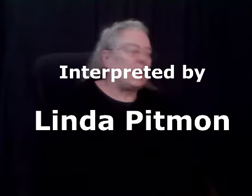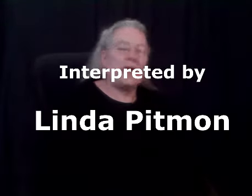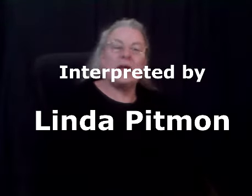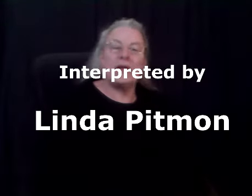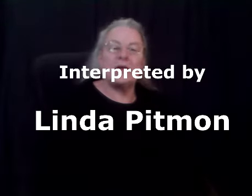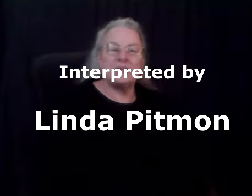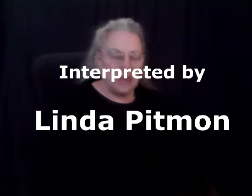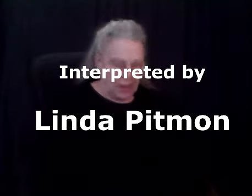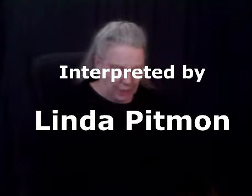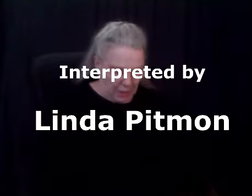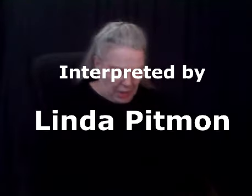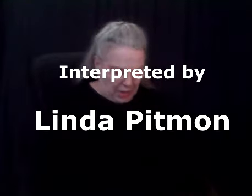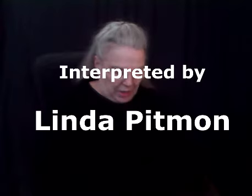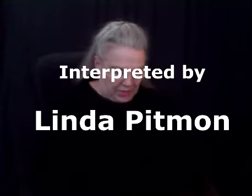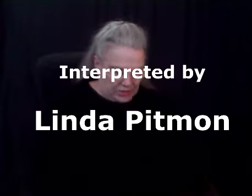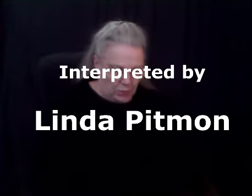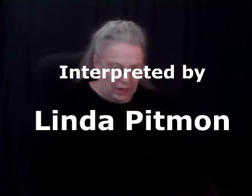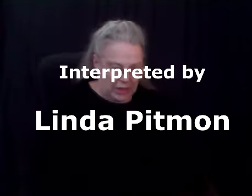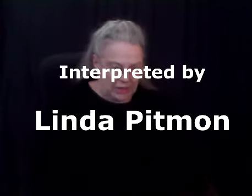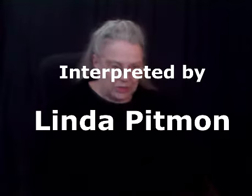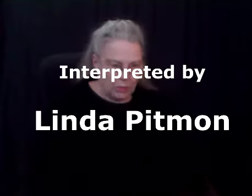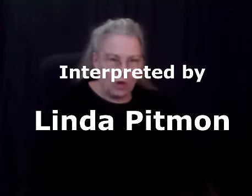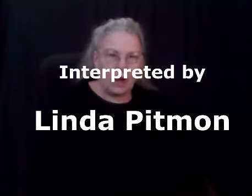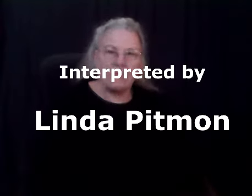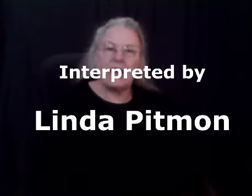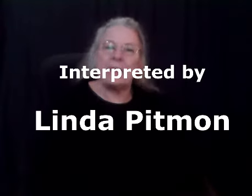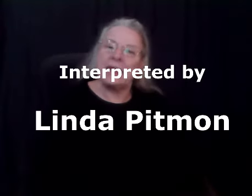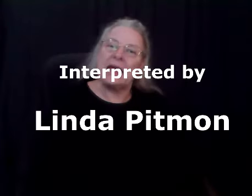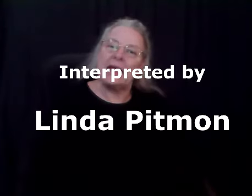In his time. This one is more of a beginning